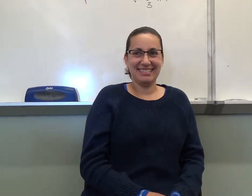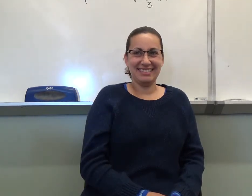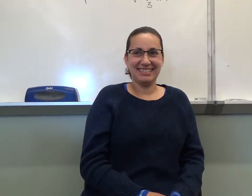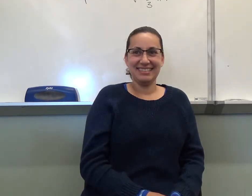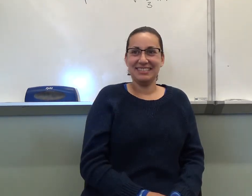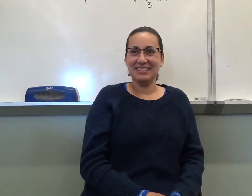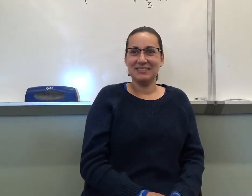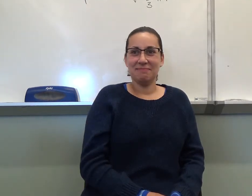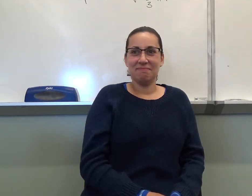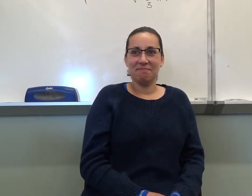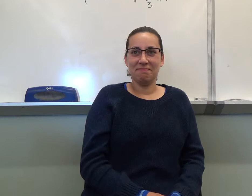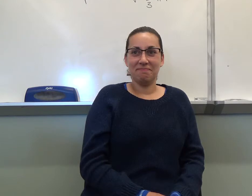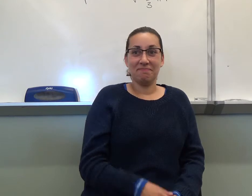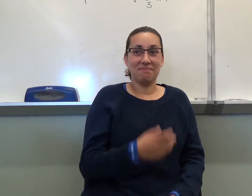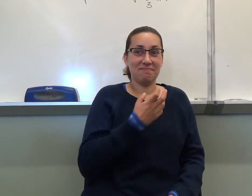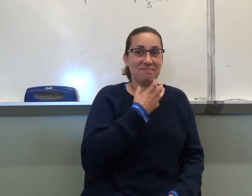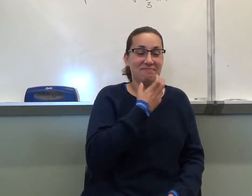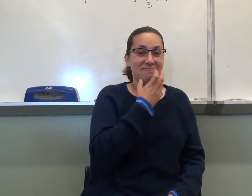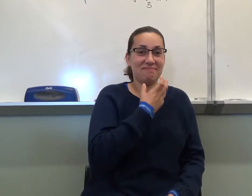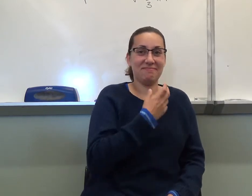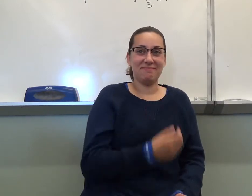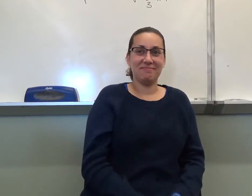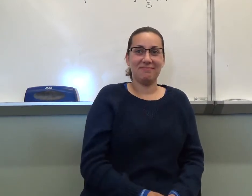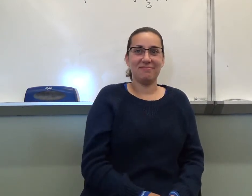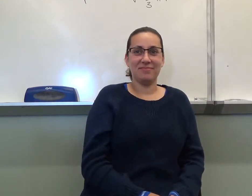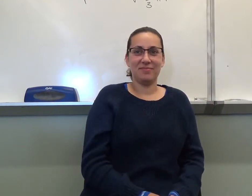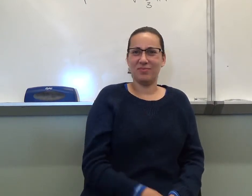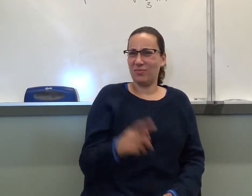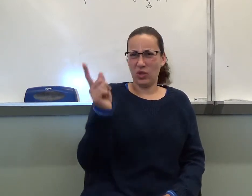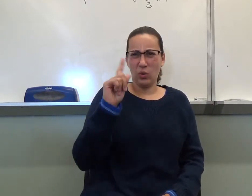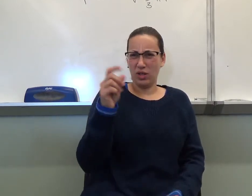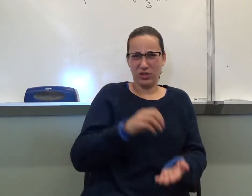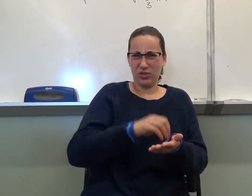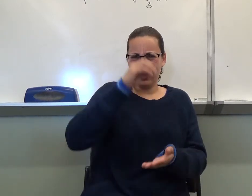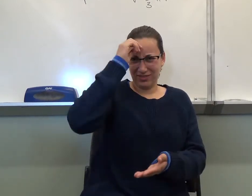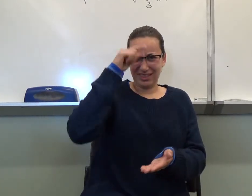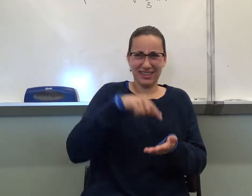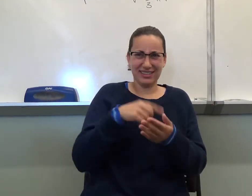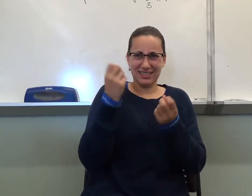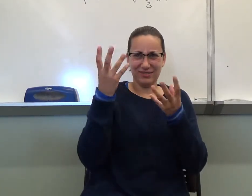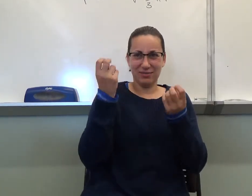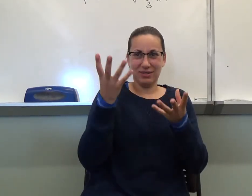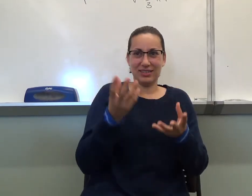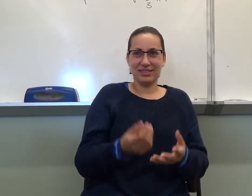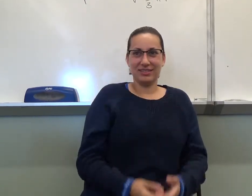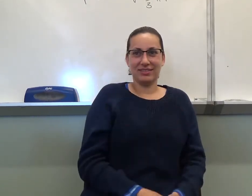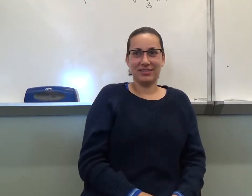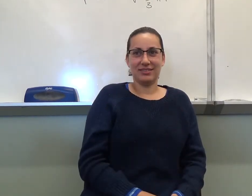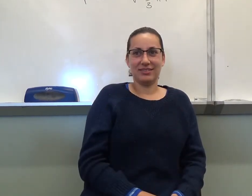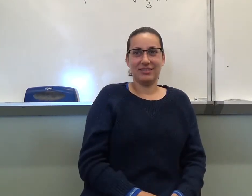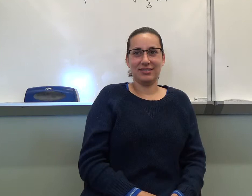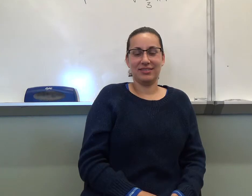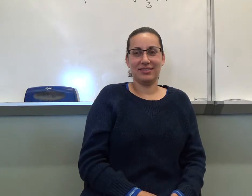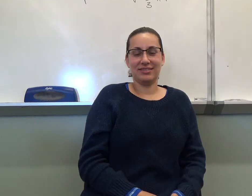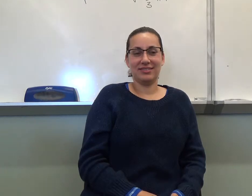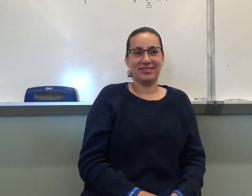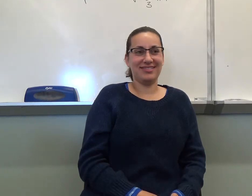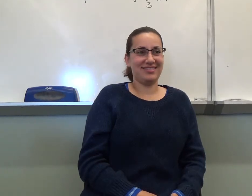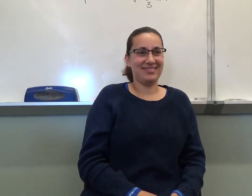data. This is 120, this is 140, and so forth, 160, and that's it. We don't need to go